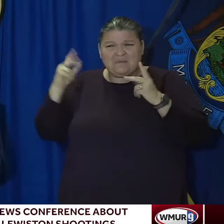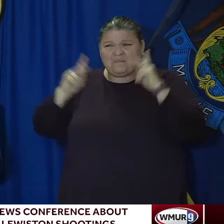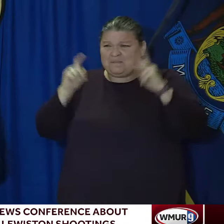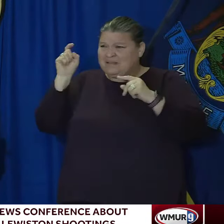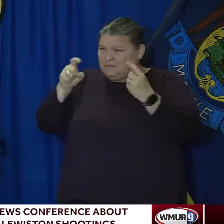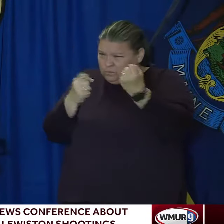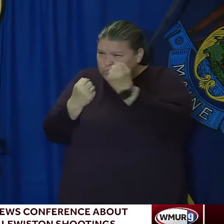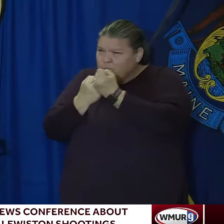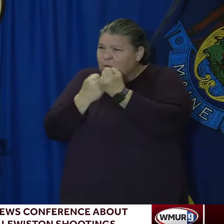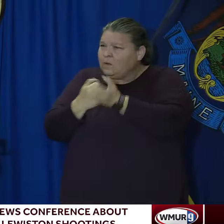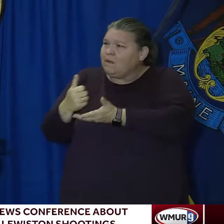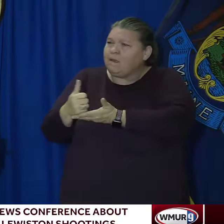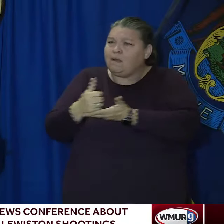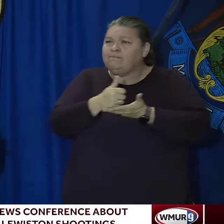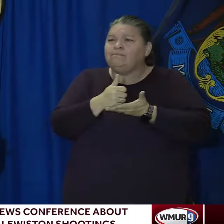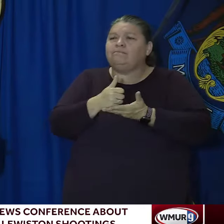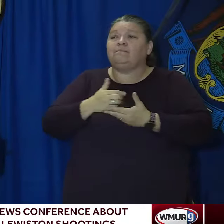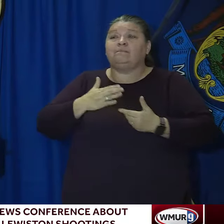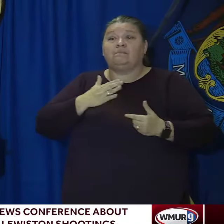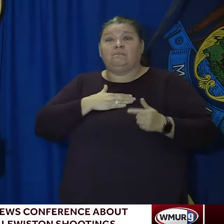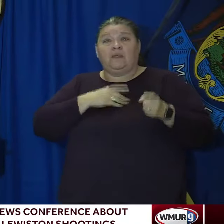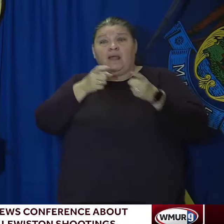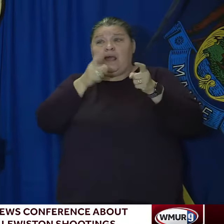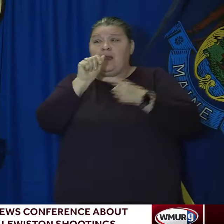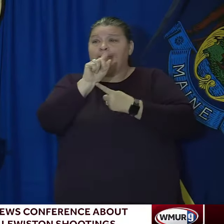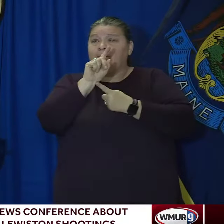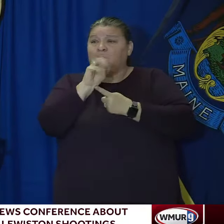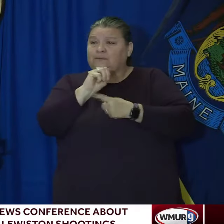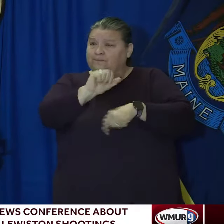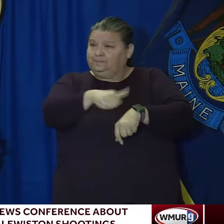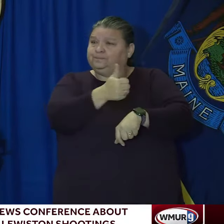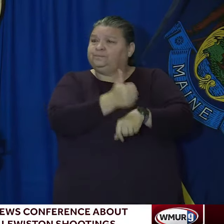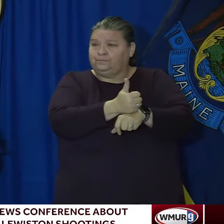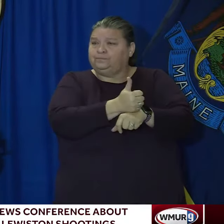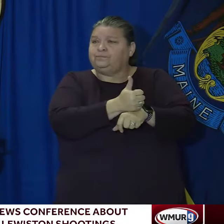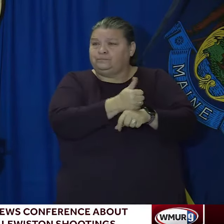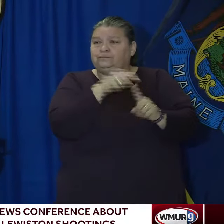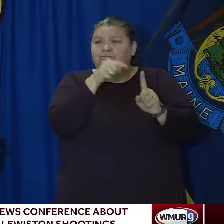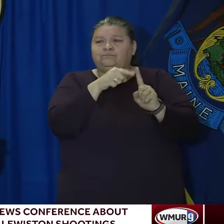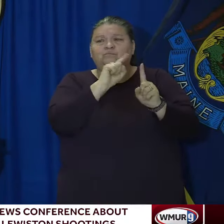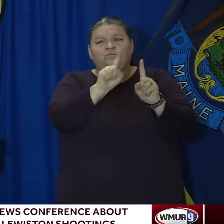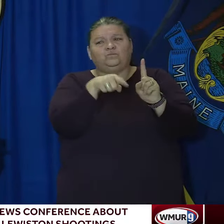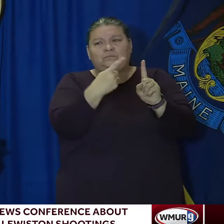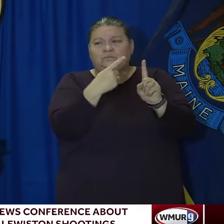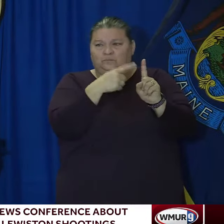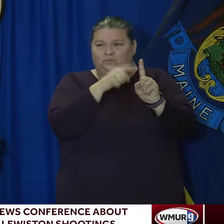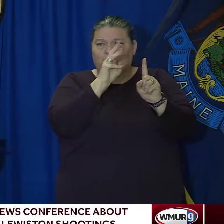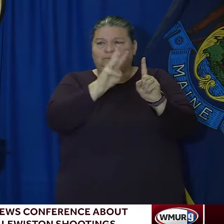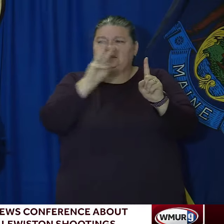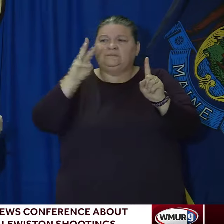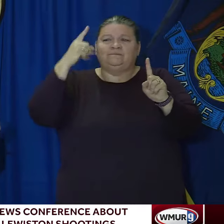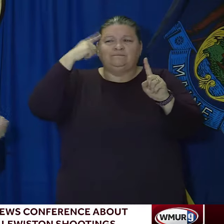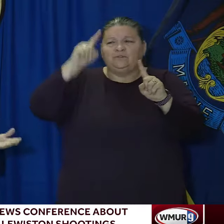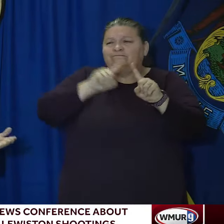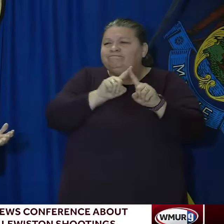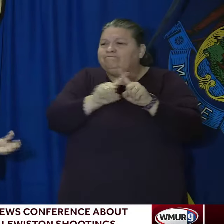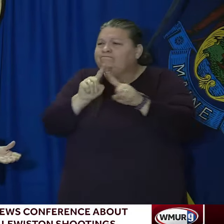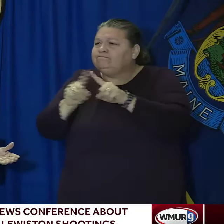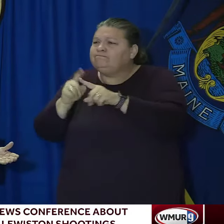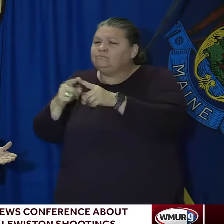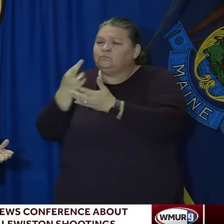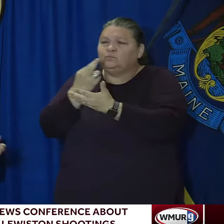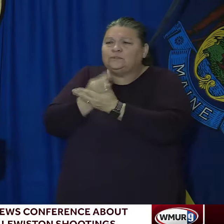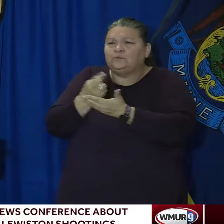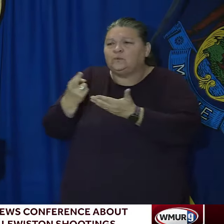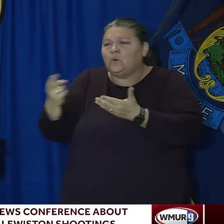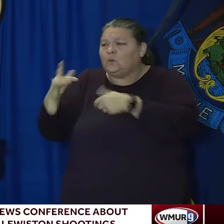has created a dedicated web page of behavioral health resources, including suggestions on how to talk with